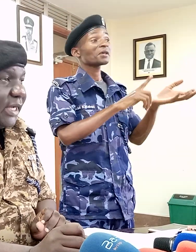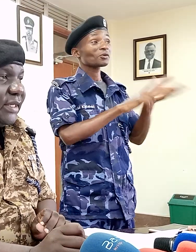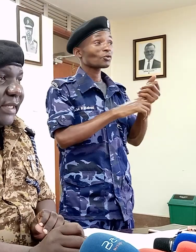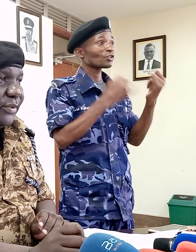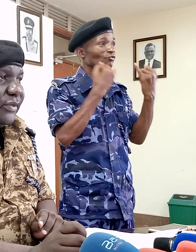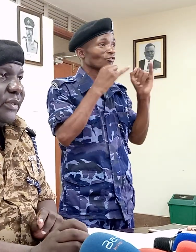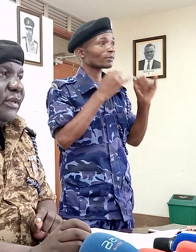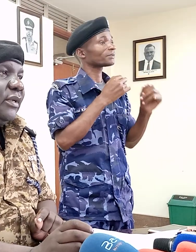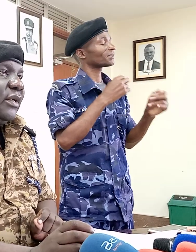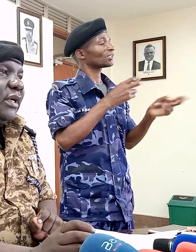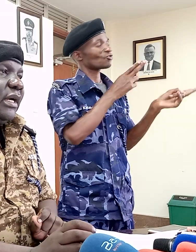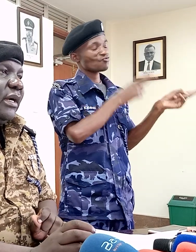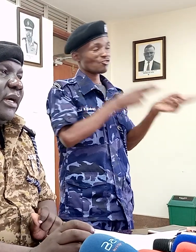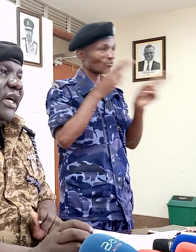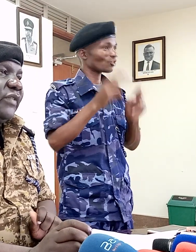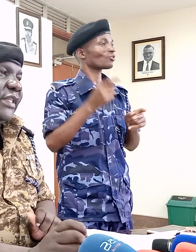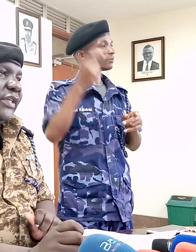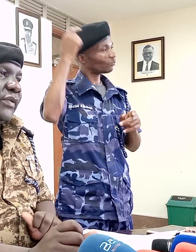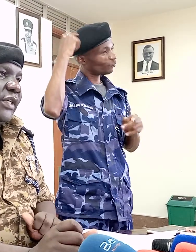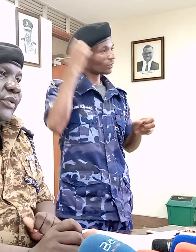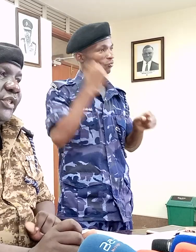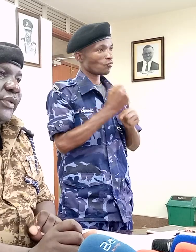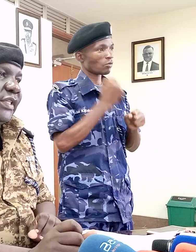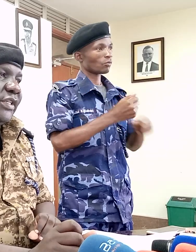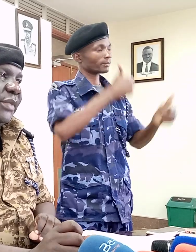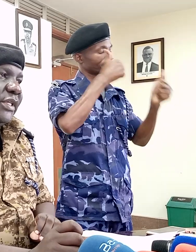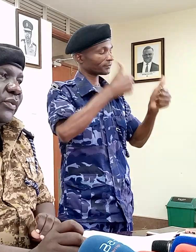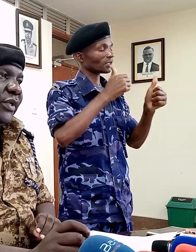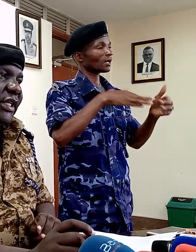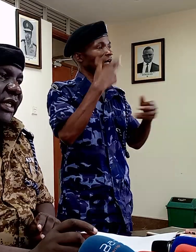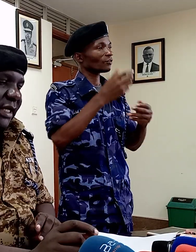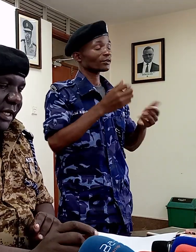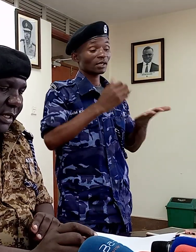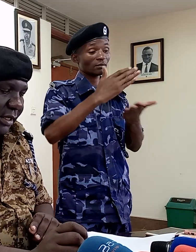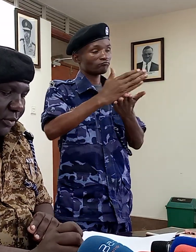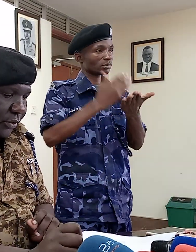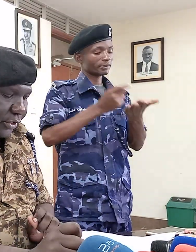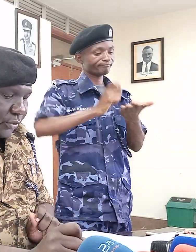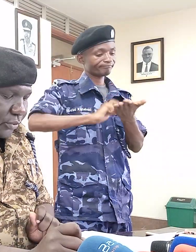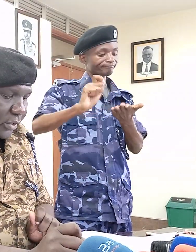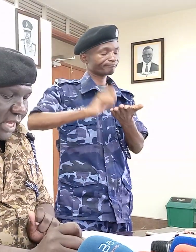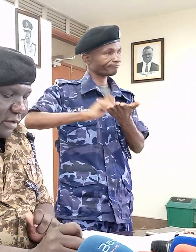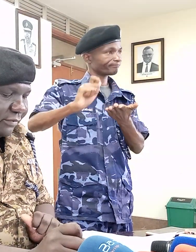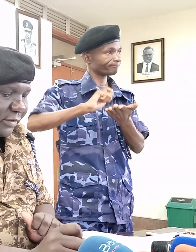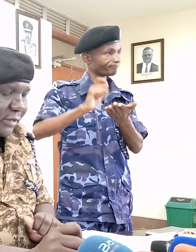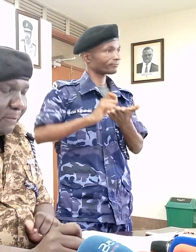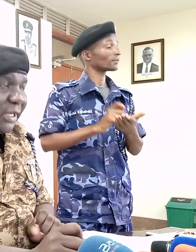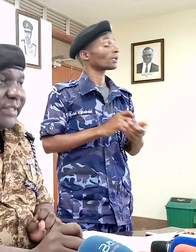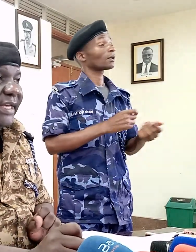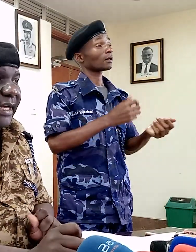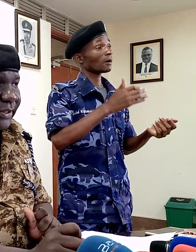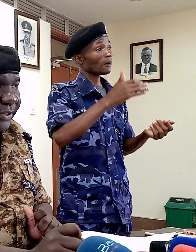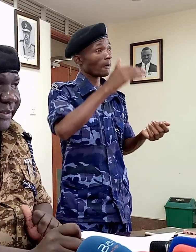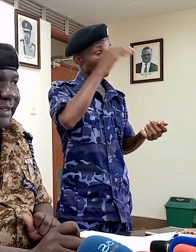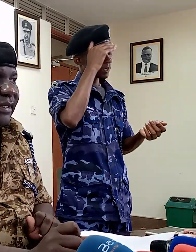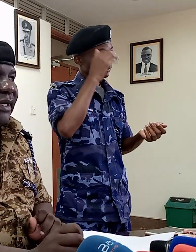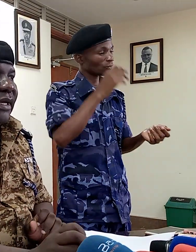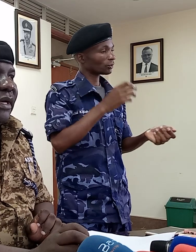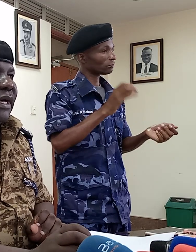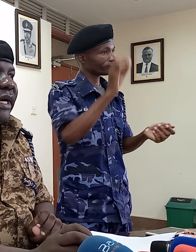normal and sound. After the extrajudicial statement, we are going to have a